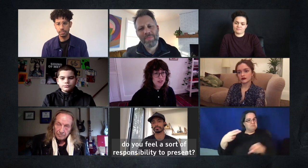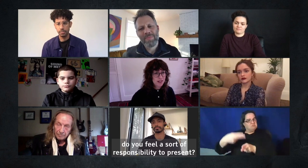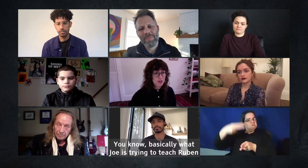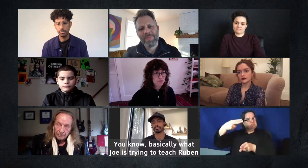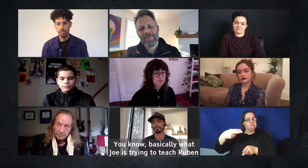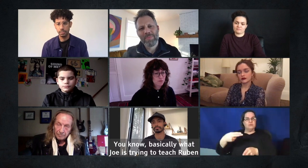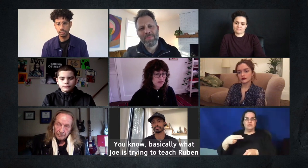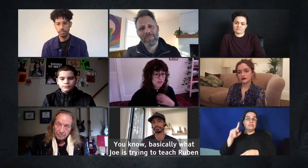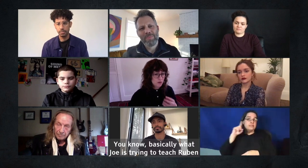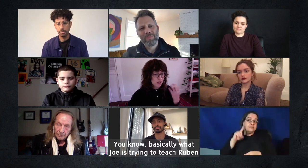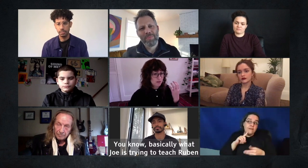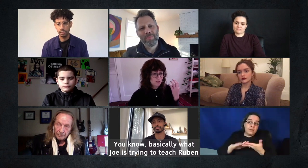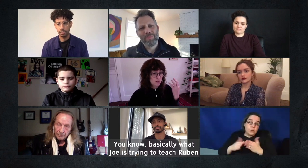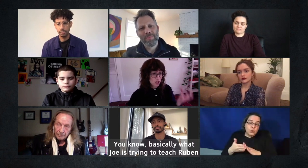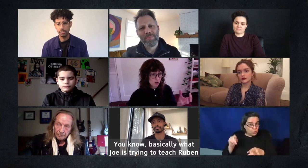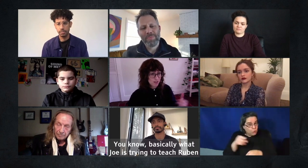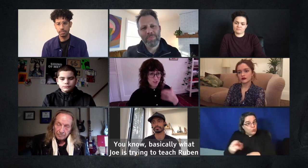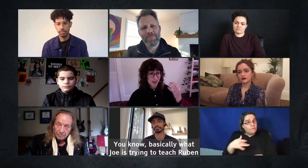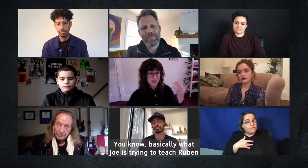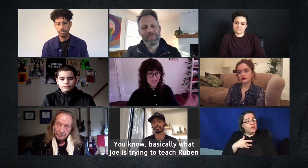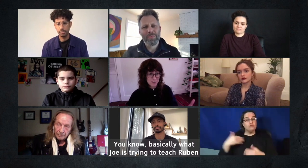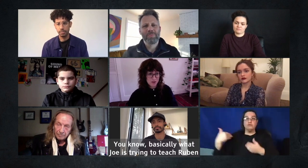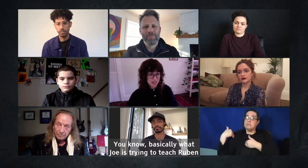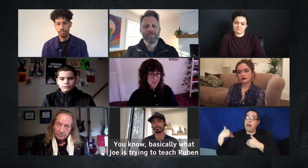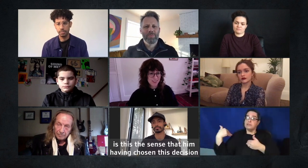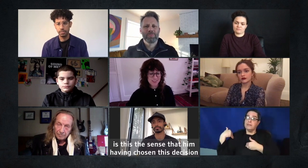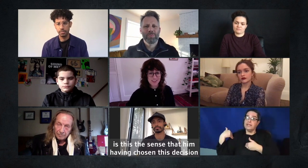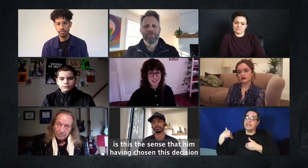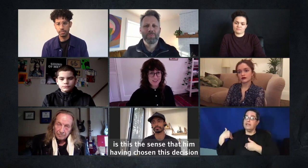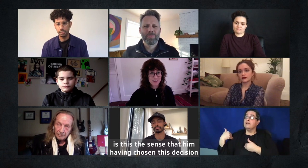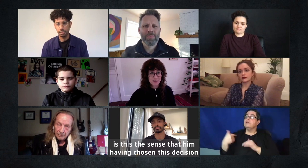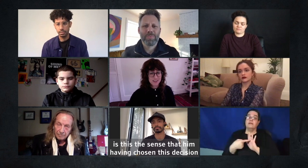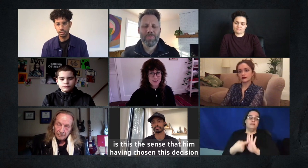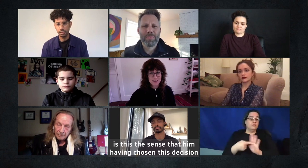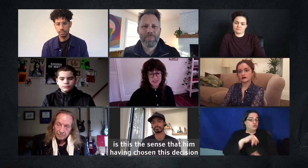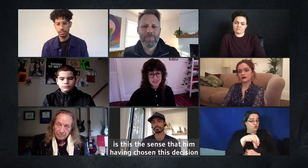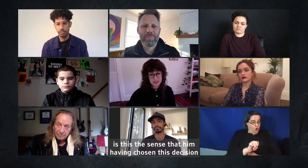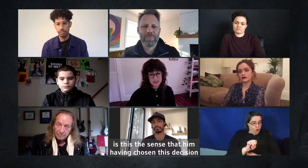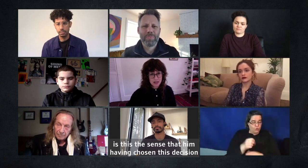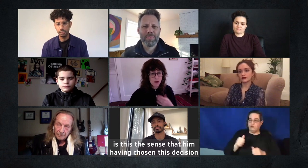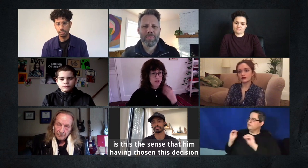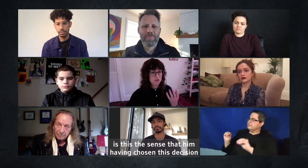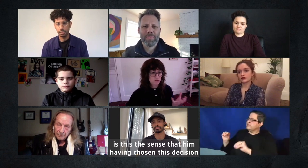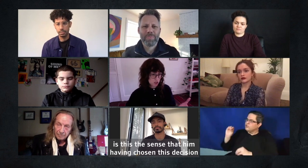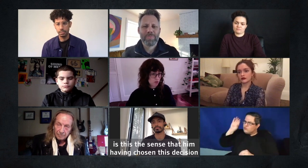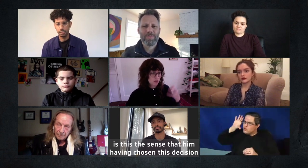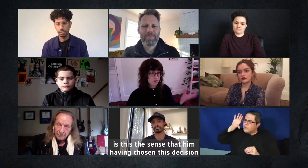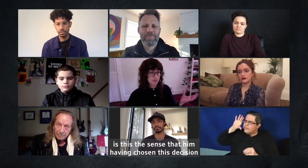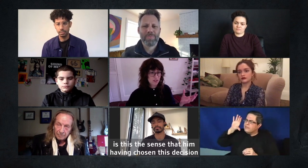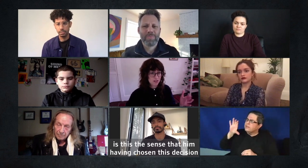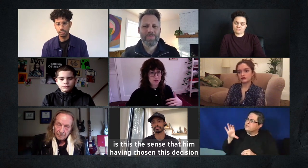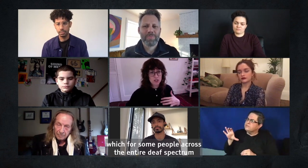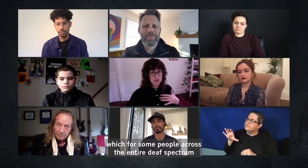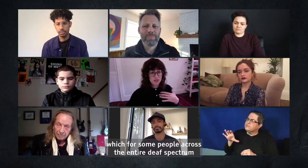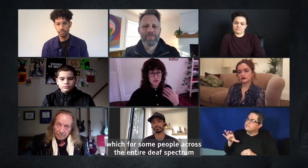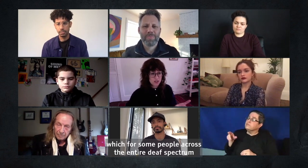to present, you know, basically what Joe is trying to teach Ruben is this sense that him having chosen this